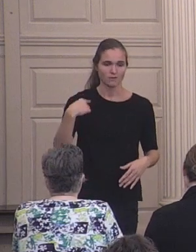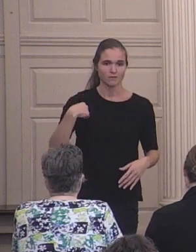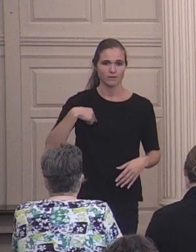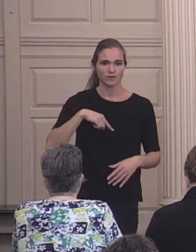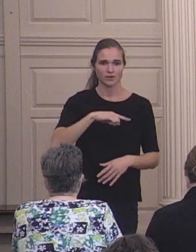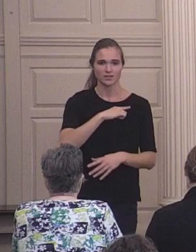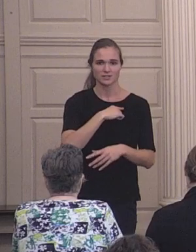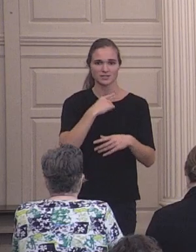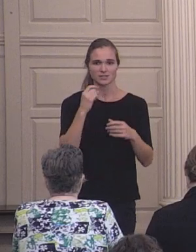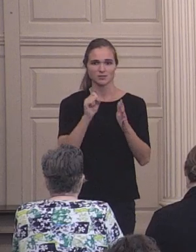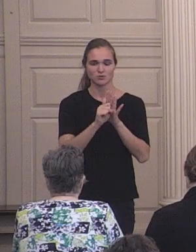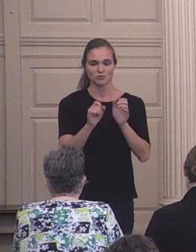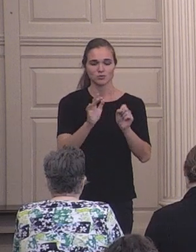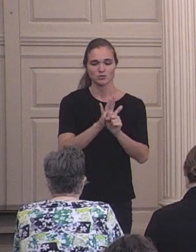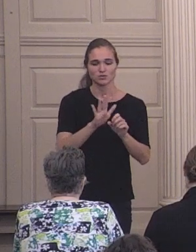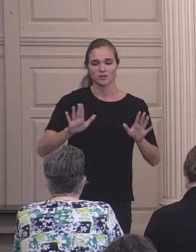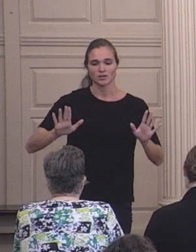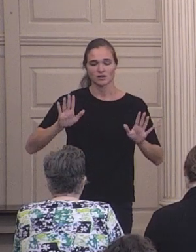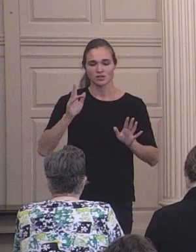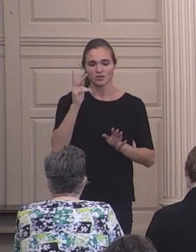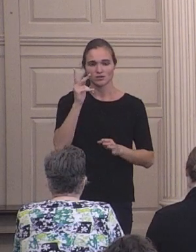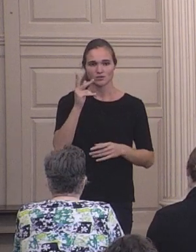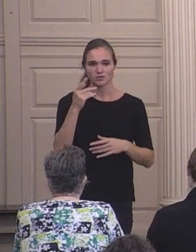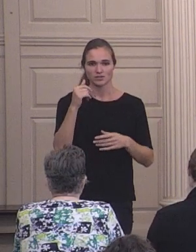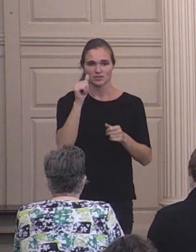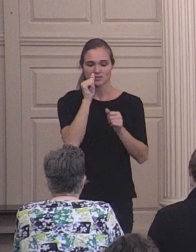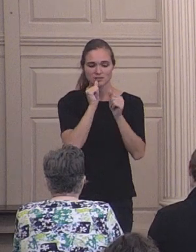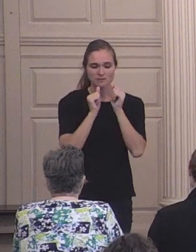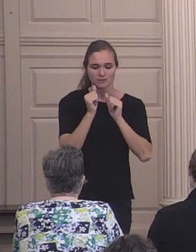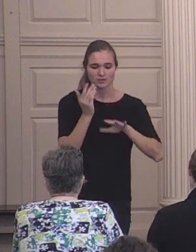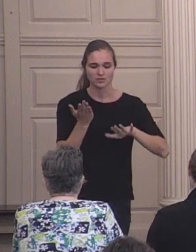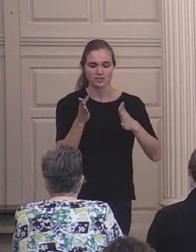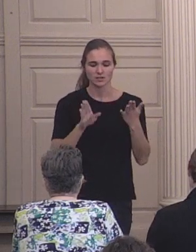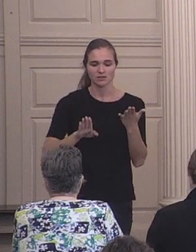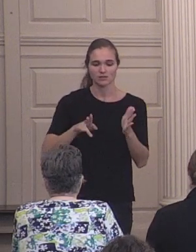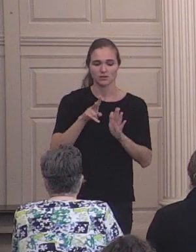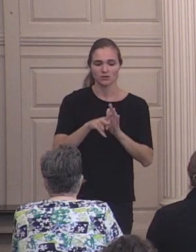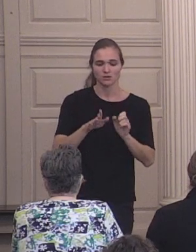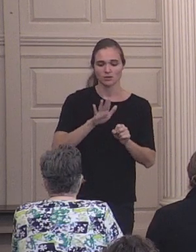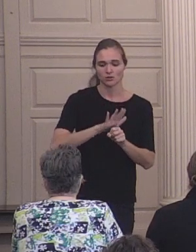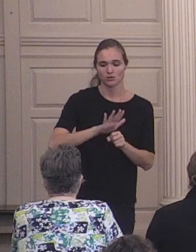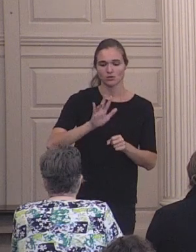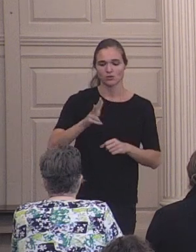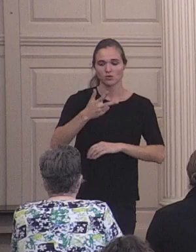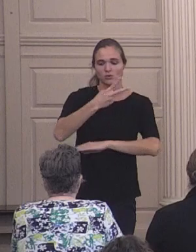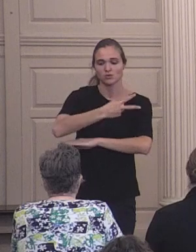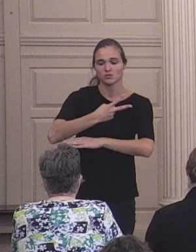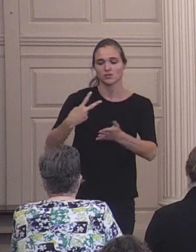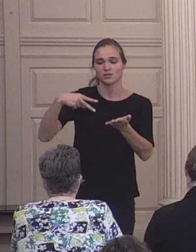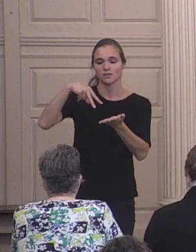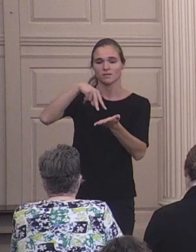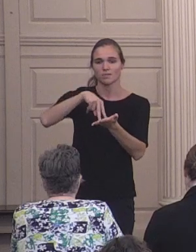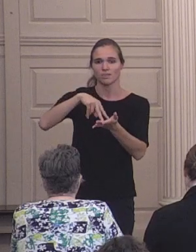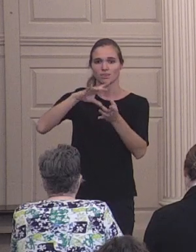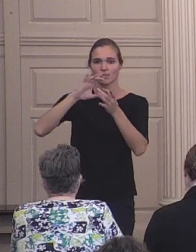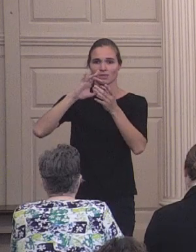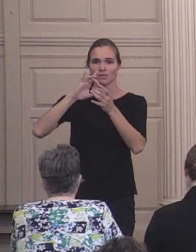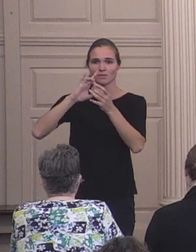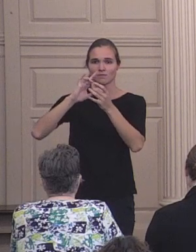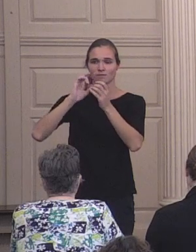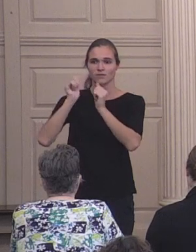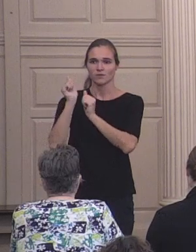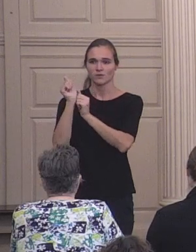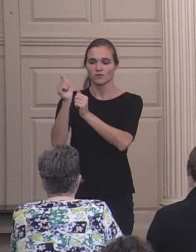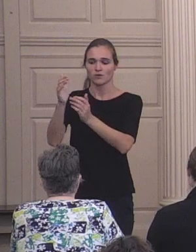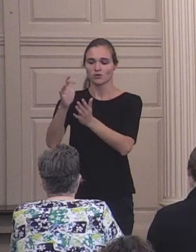was crucified under Pontius Pilate. He suffered death and was buried. and rose again on the third day in